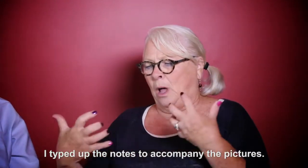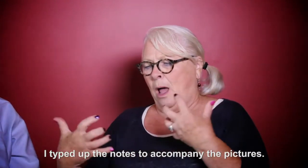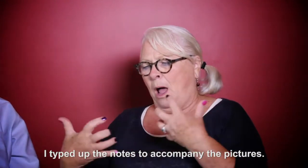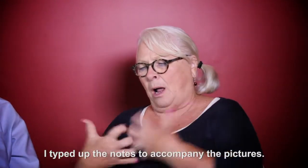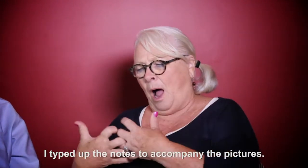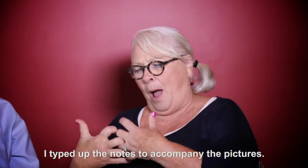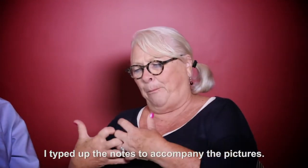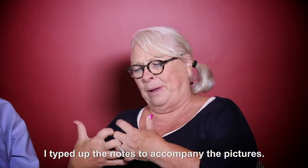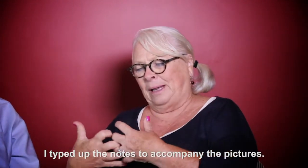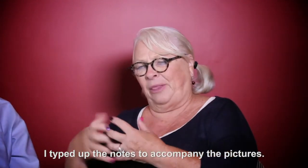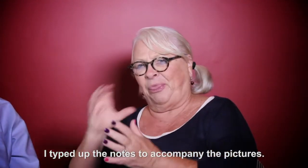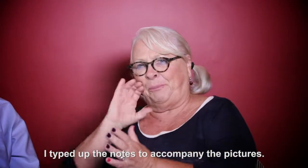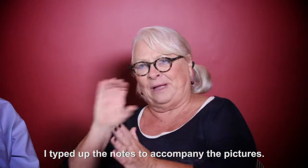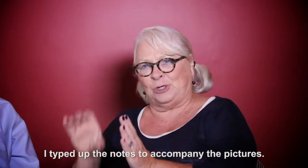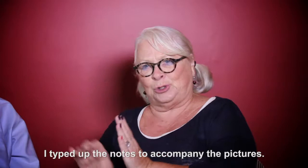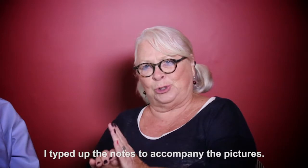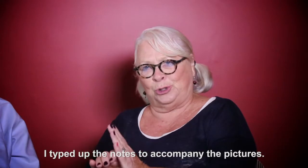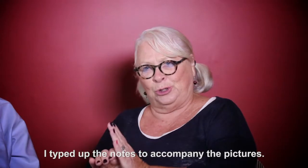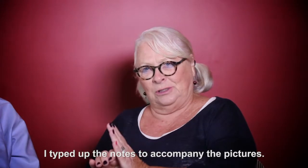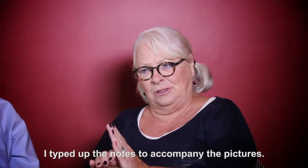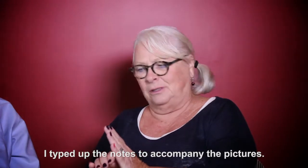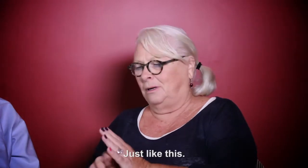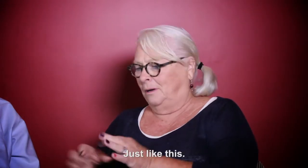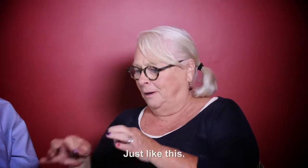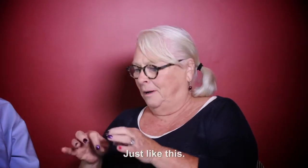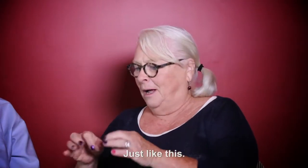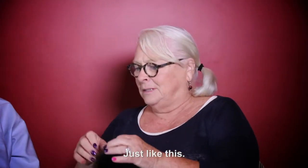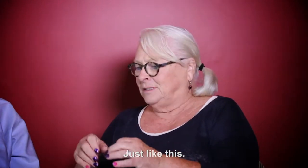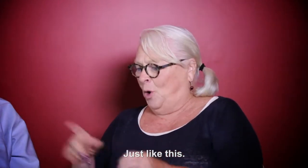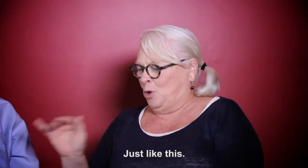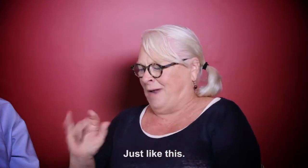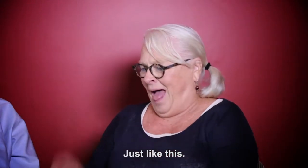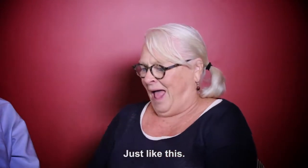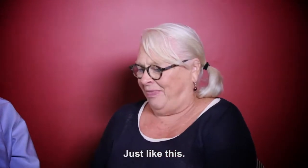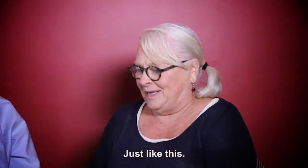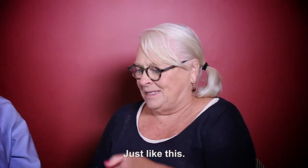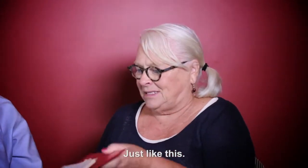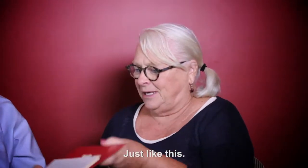accompany the picture. The right place.